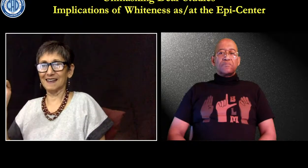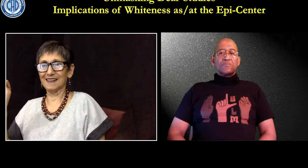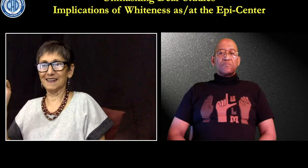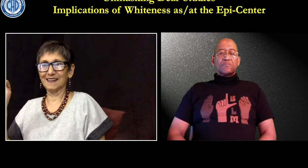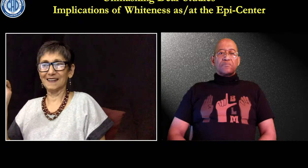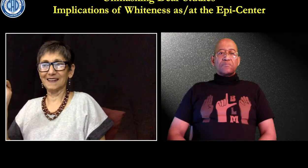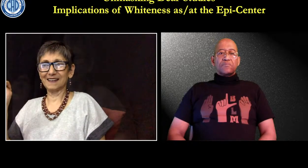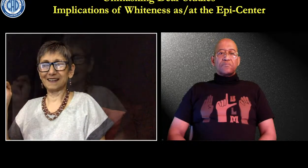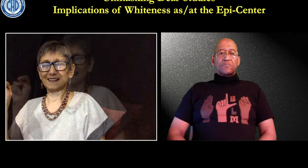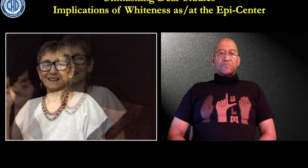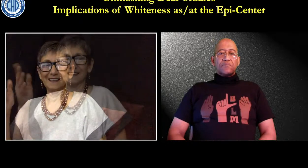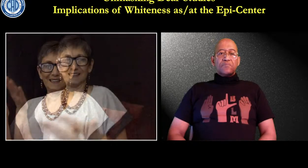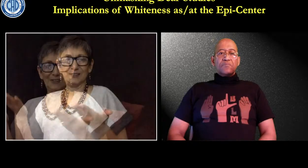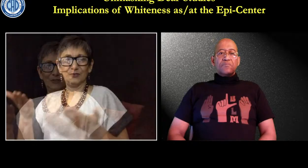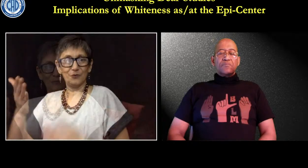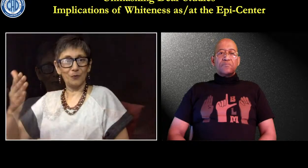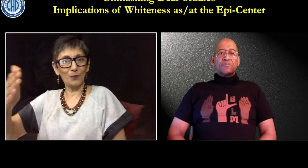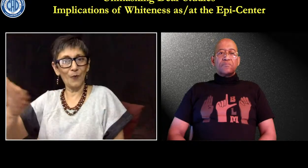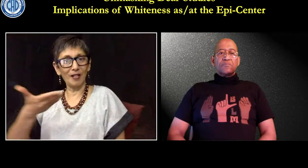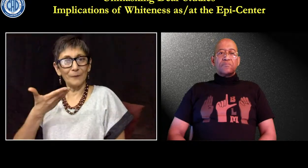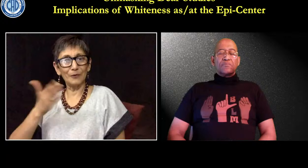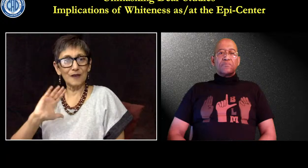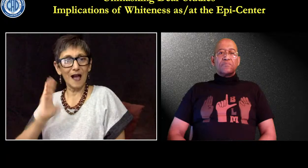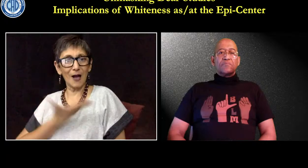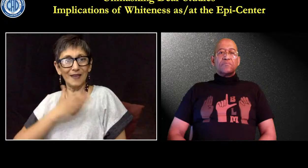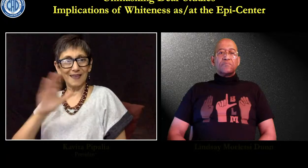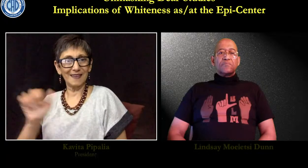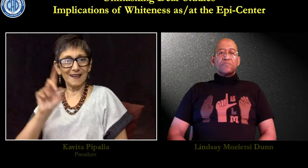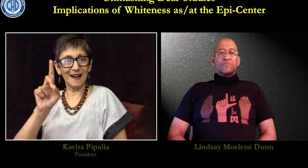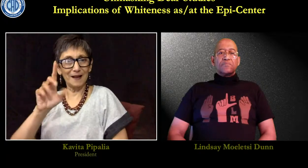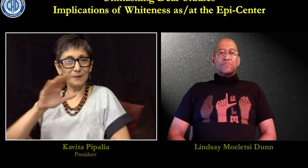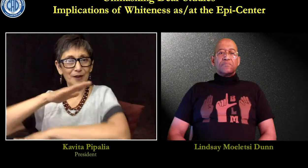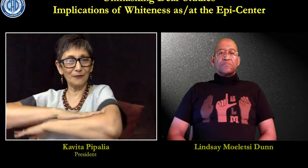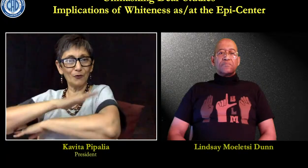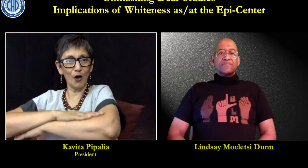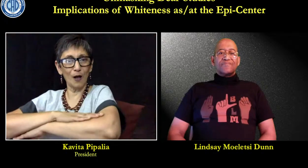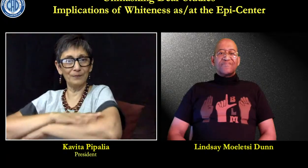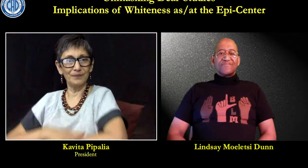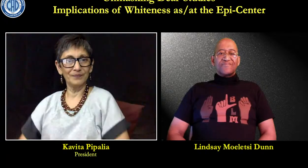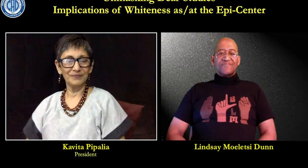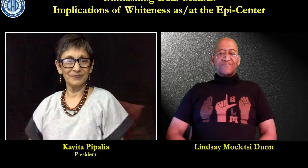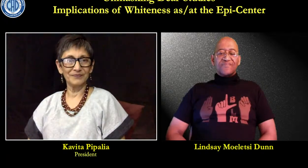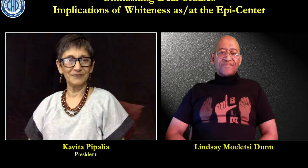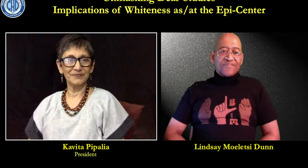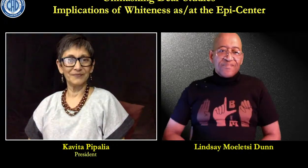Our presenter this evening is Lindsay Dunn.